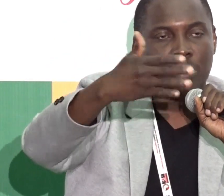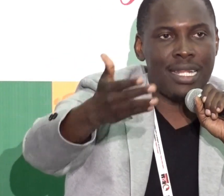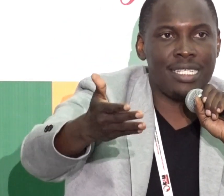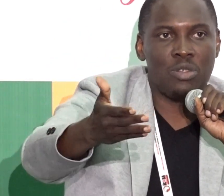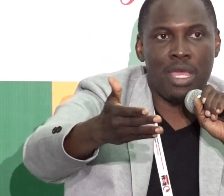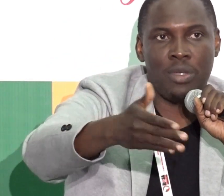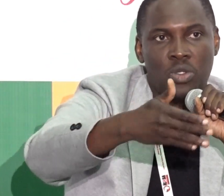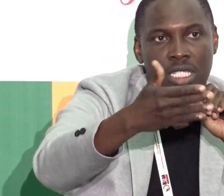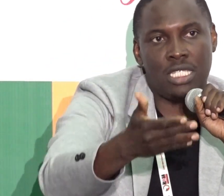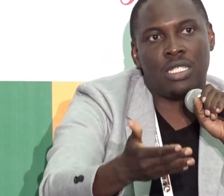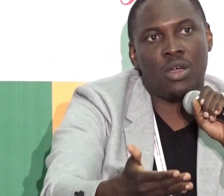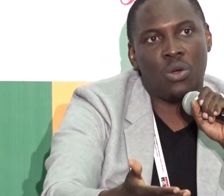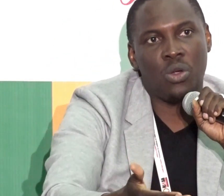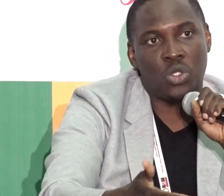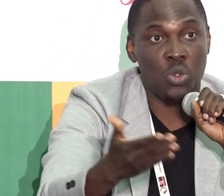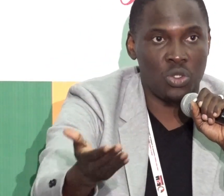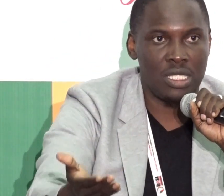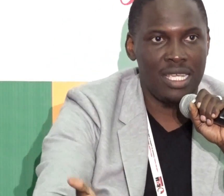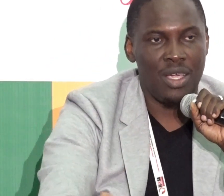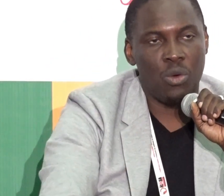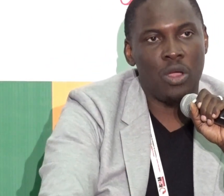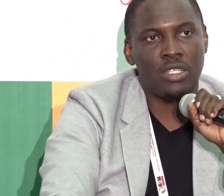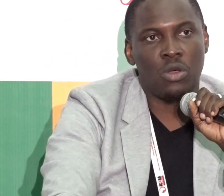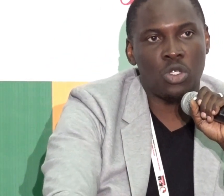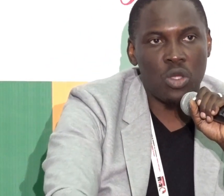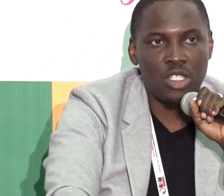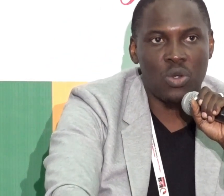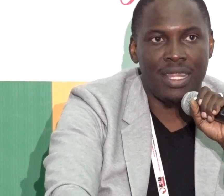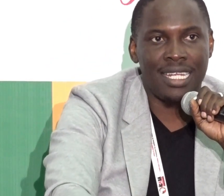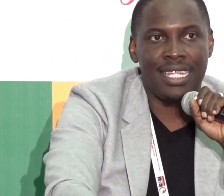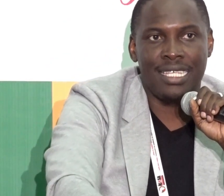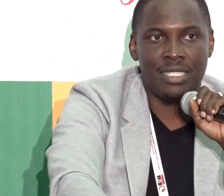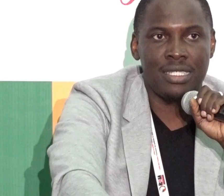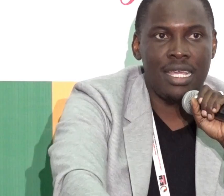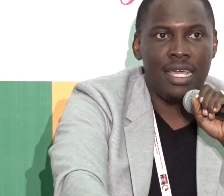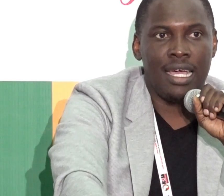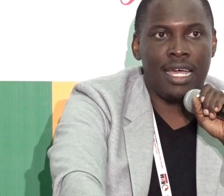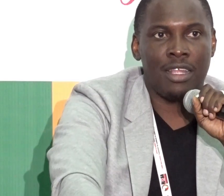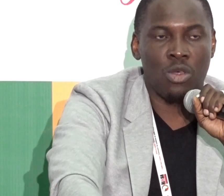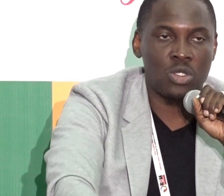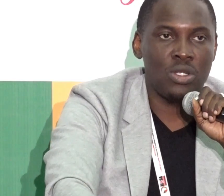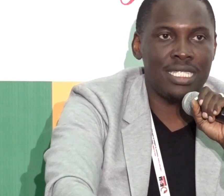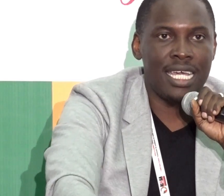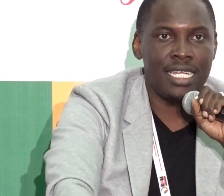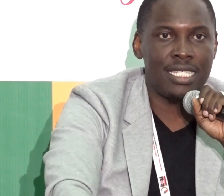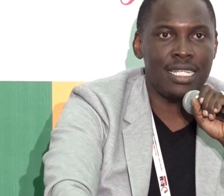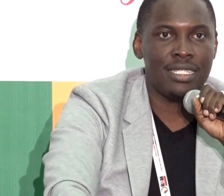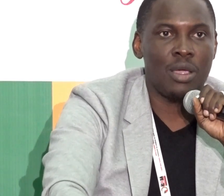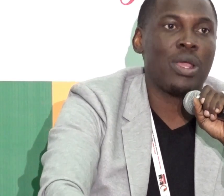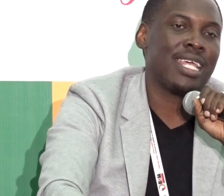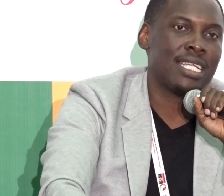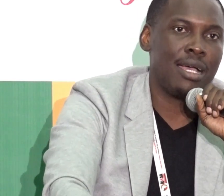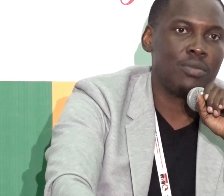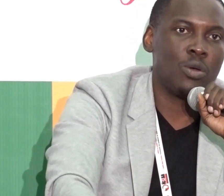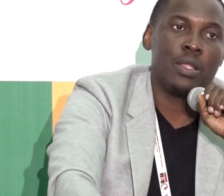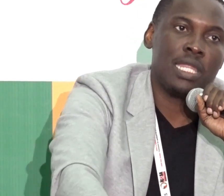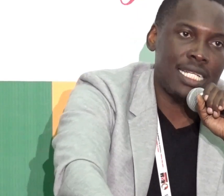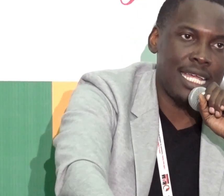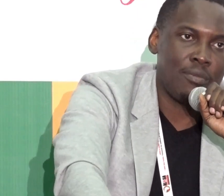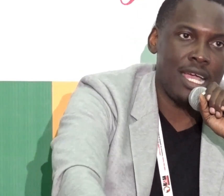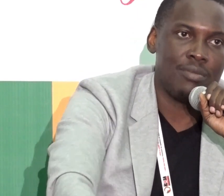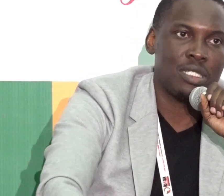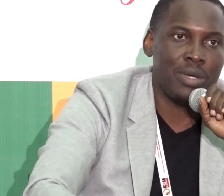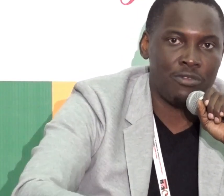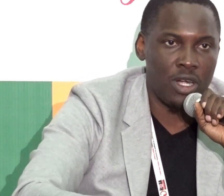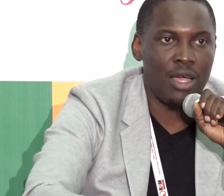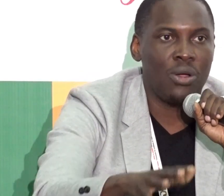are expanding maybe to digital tools, we'll also ensure that there is those considerations when that